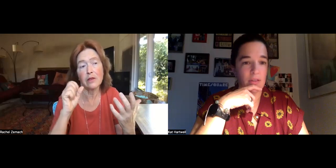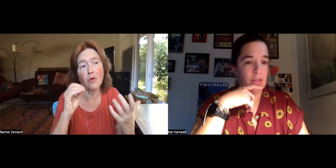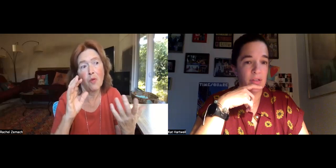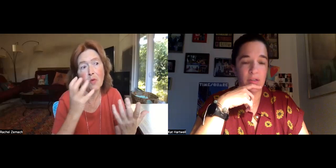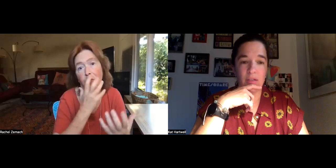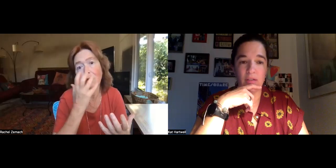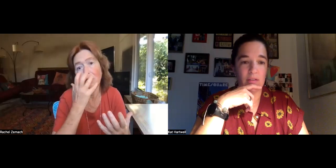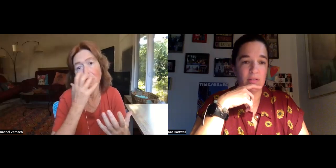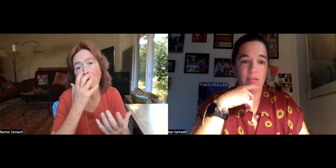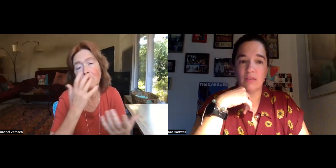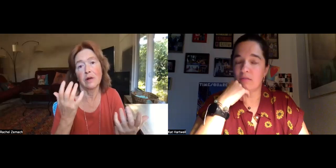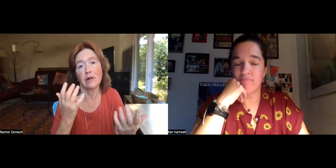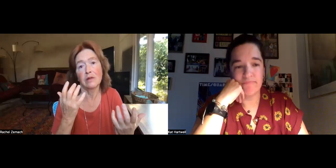Mm-hmm. So